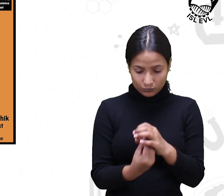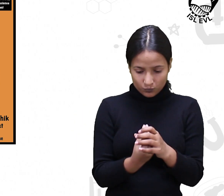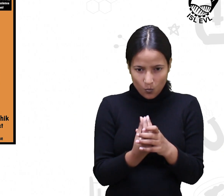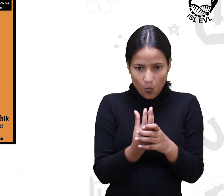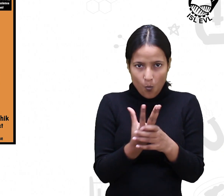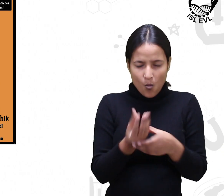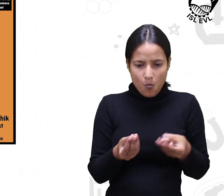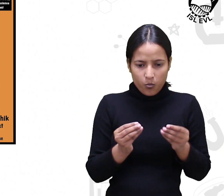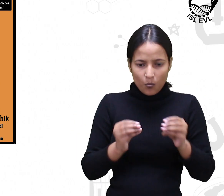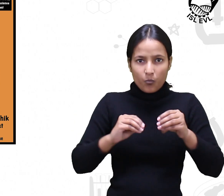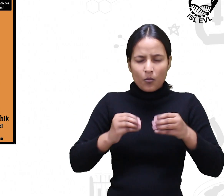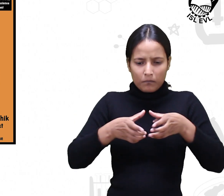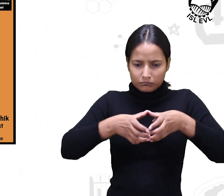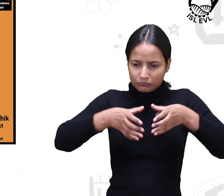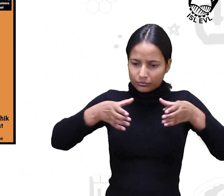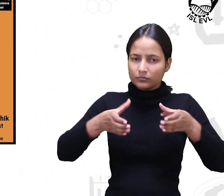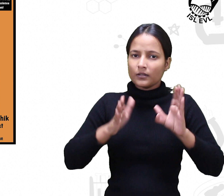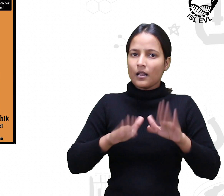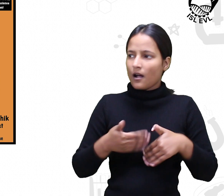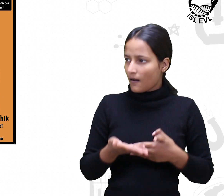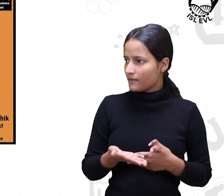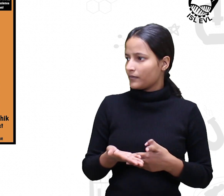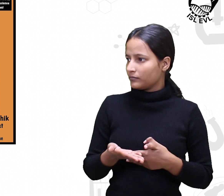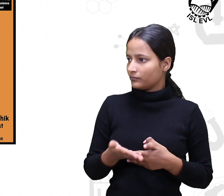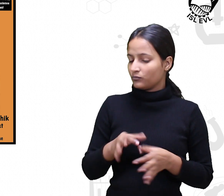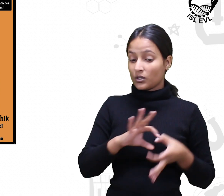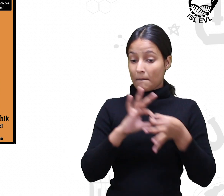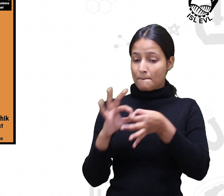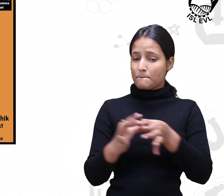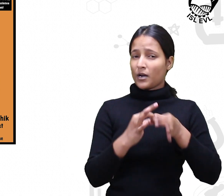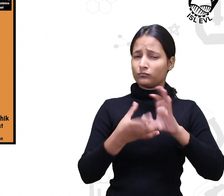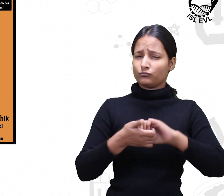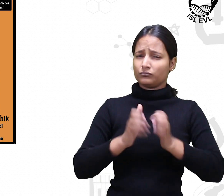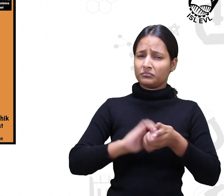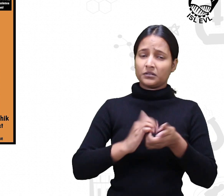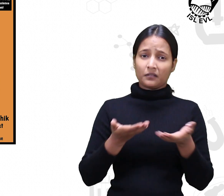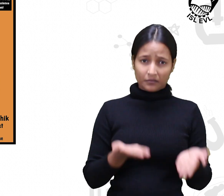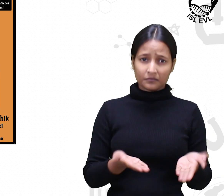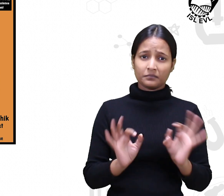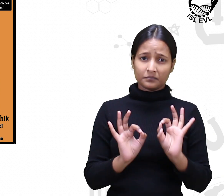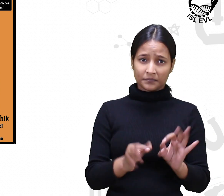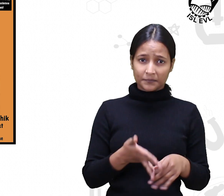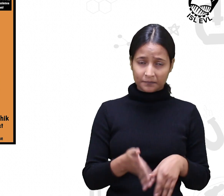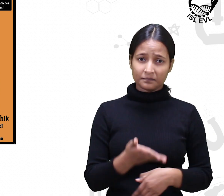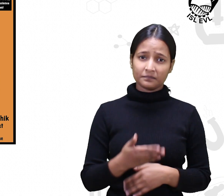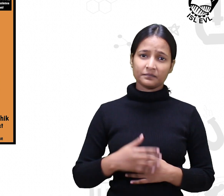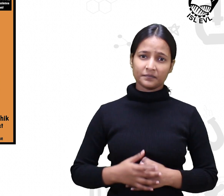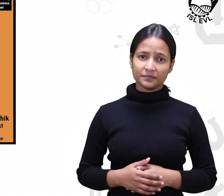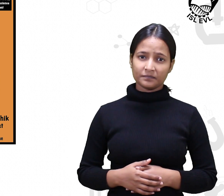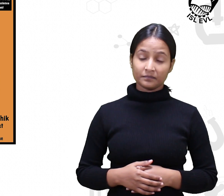too. Of course, not all microbes come and live in biofilms, only the ones that like the